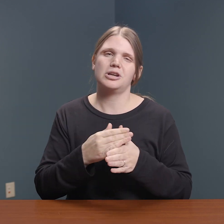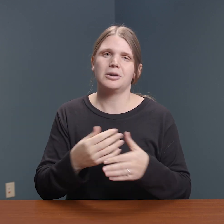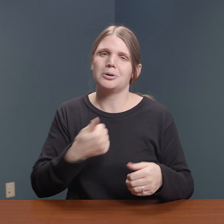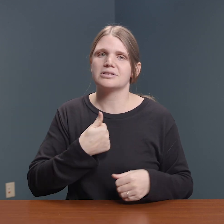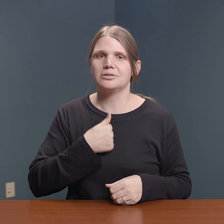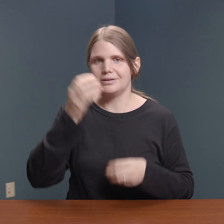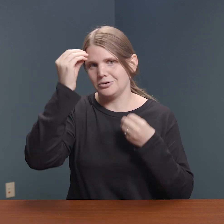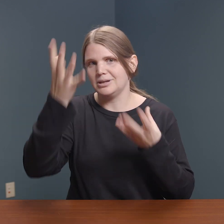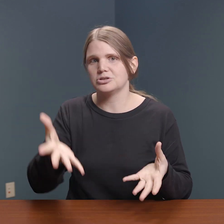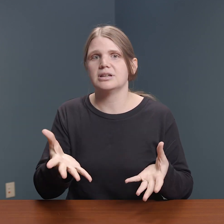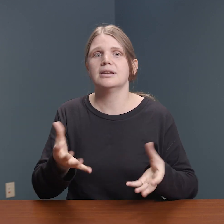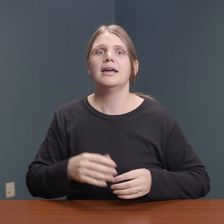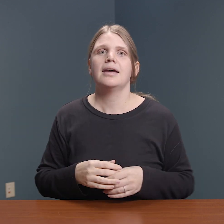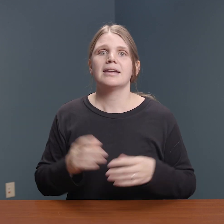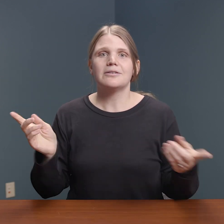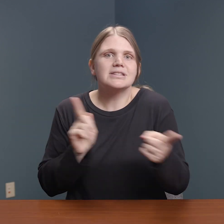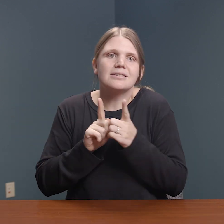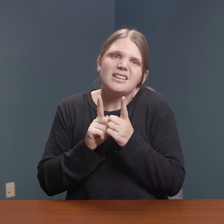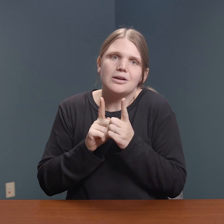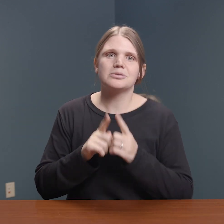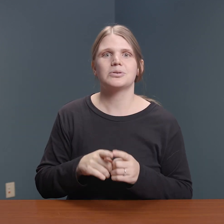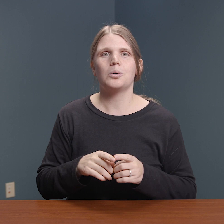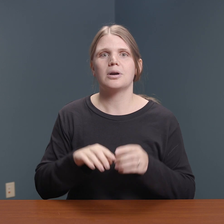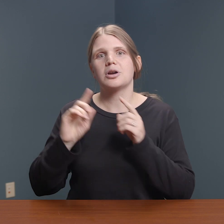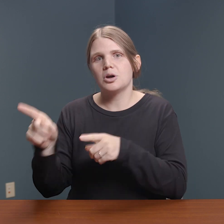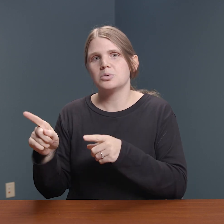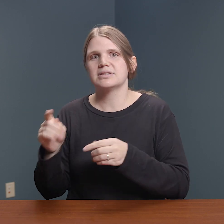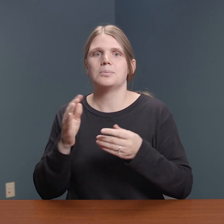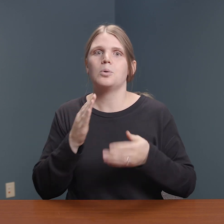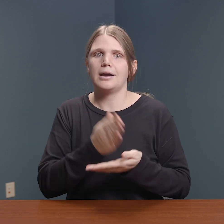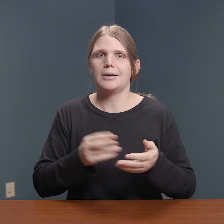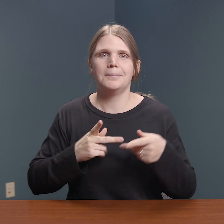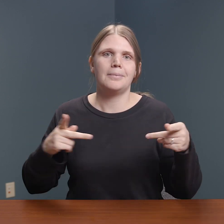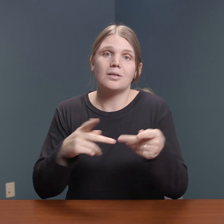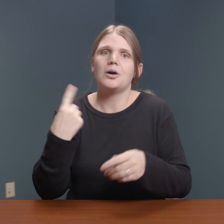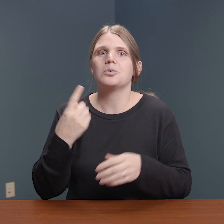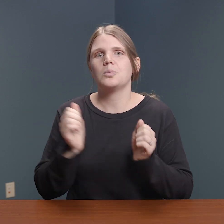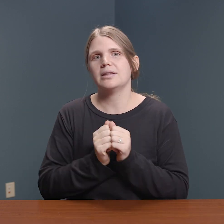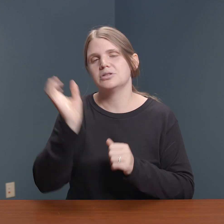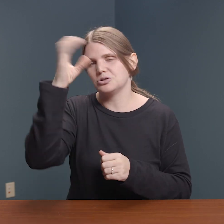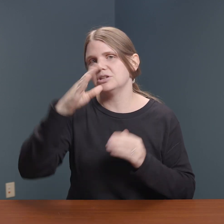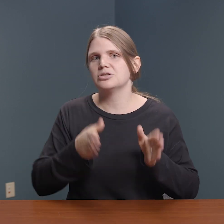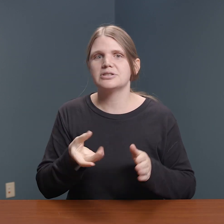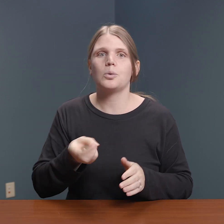share personal information, get physically close, or go somewhere alone with strangers